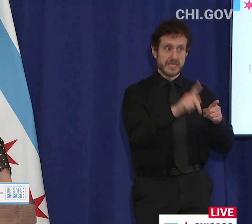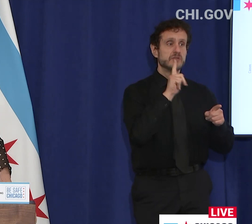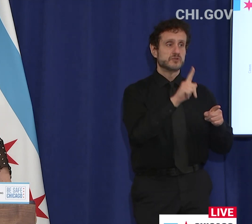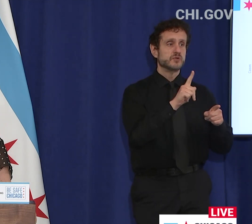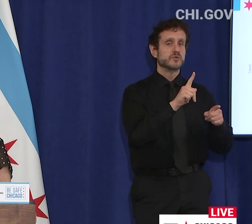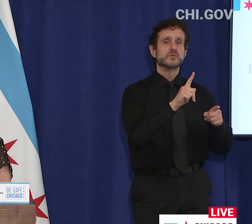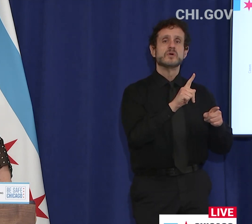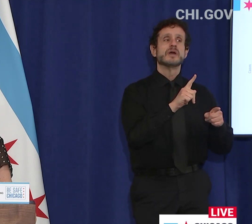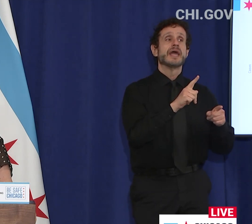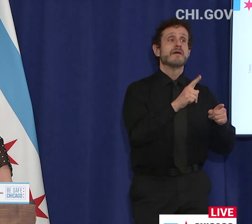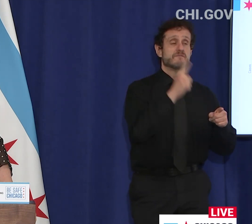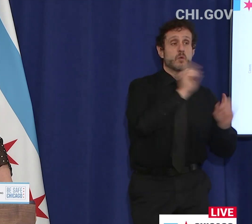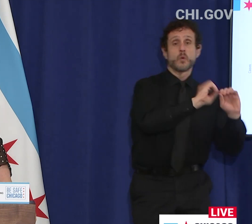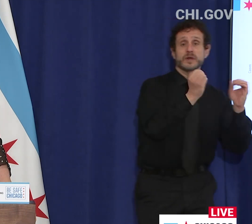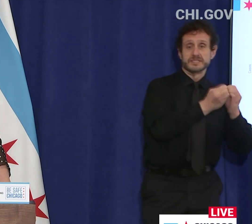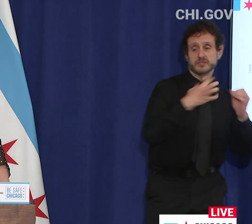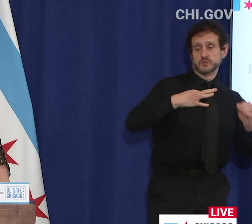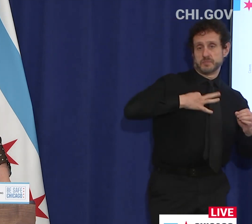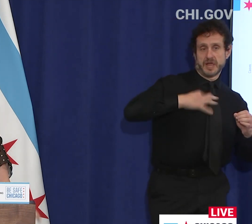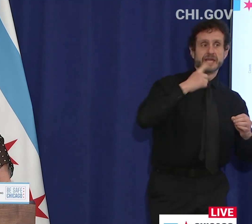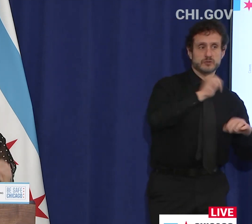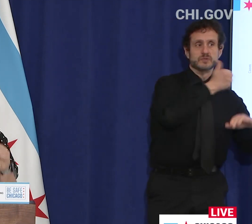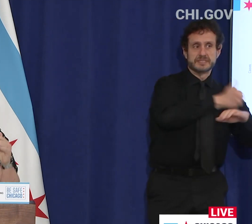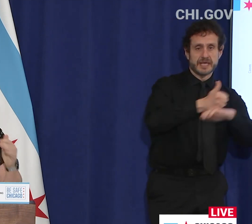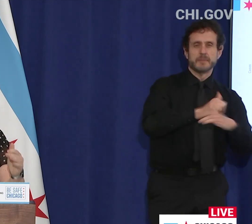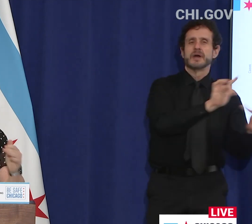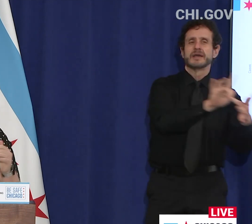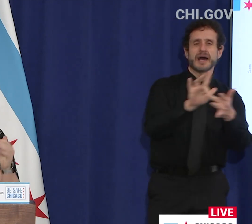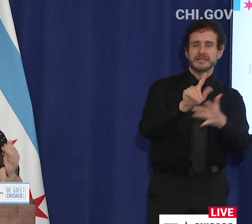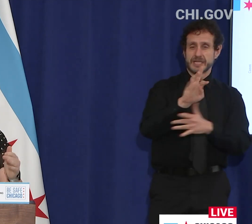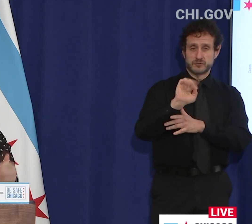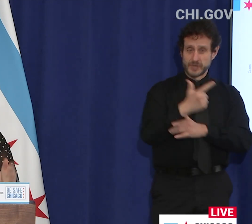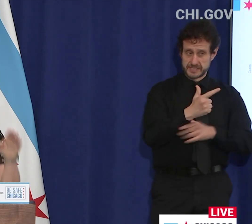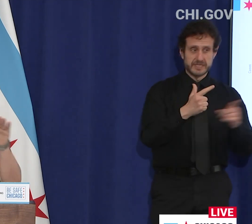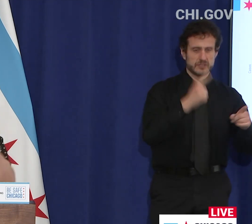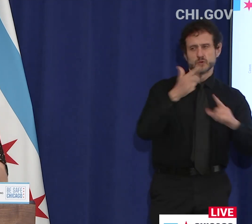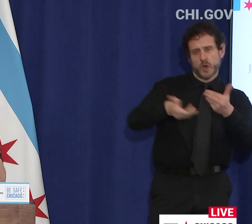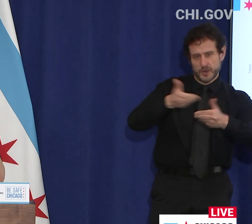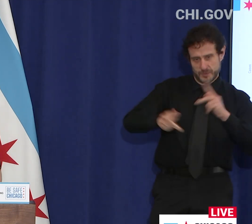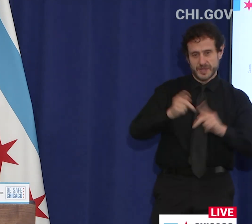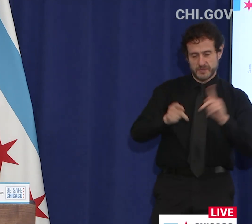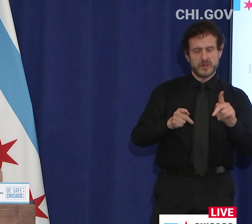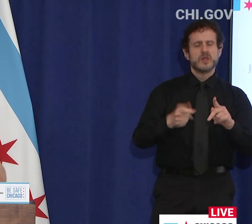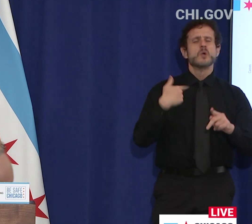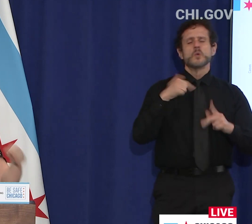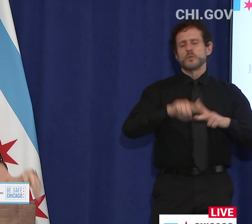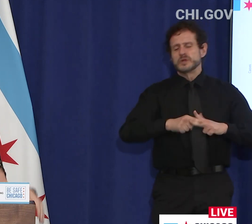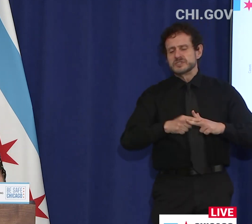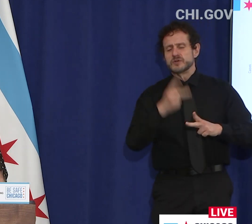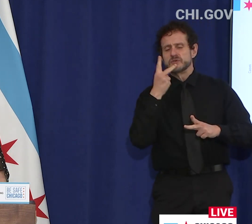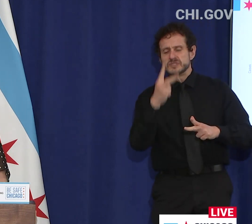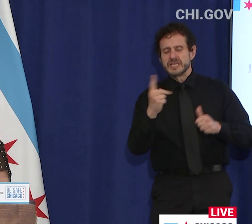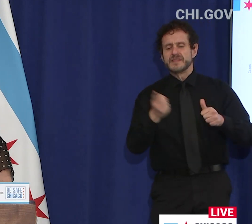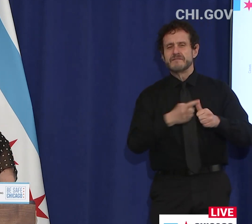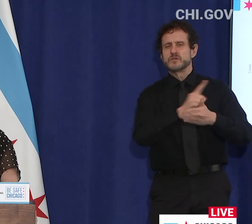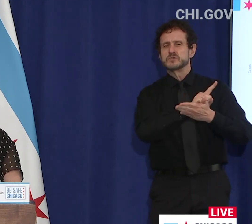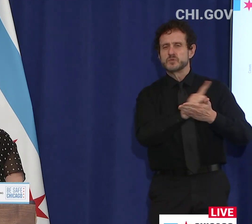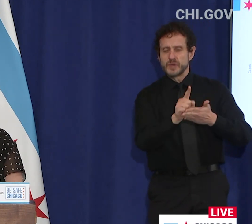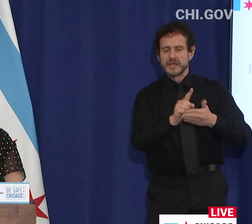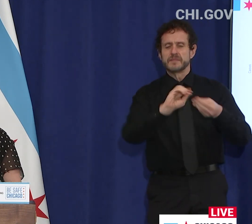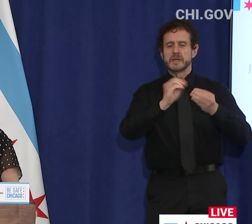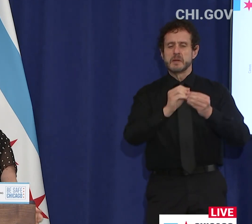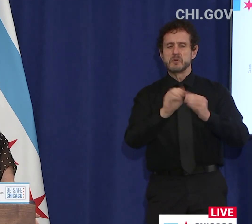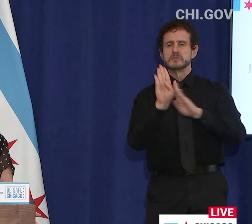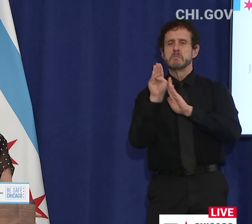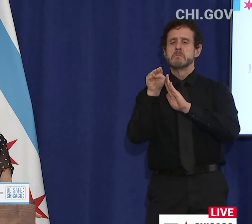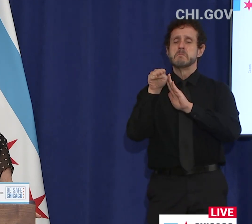to have contact tracing as part of the plans there. And that we were just cautiously starting to see see that first week of real decline. And I'm